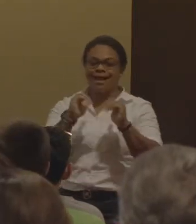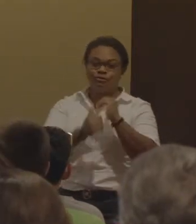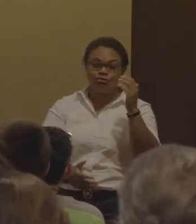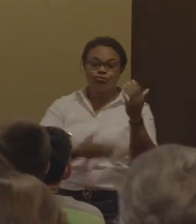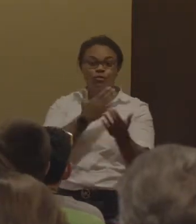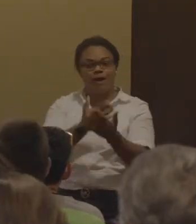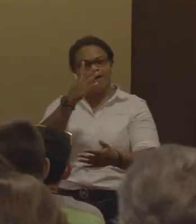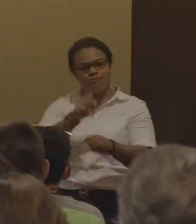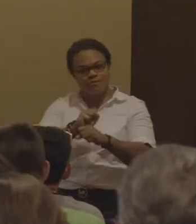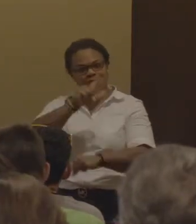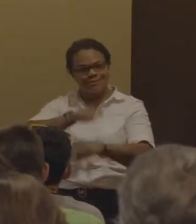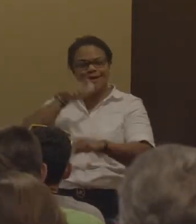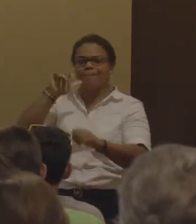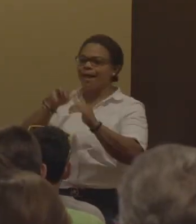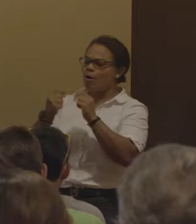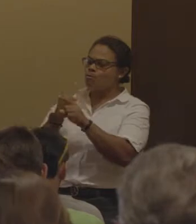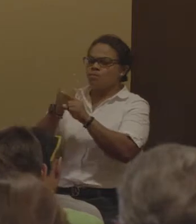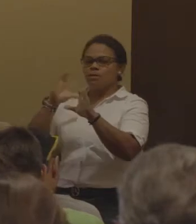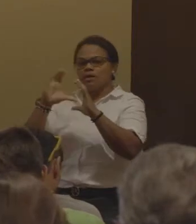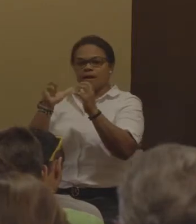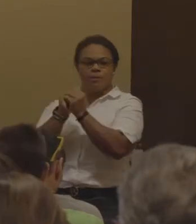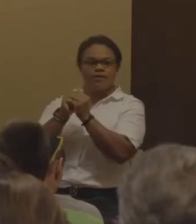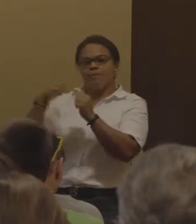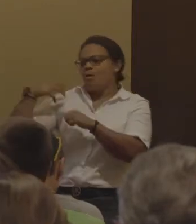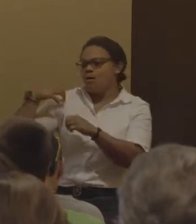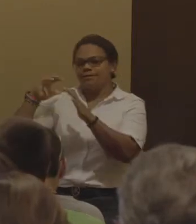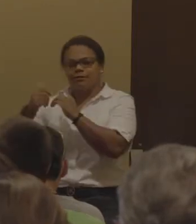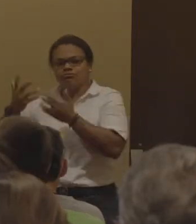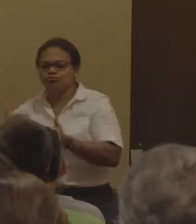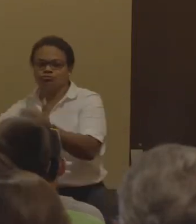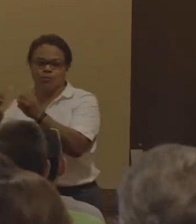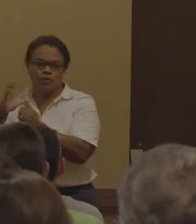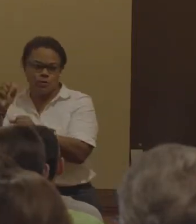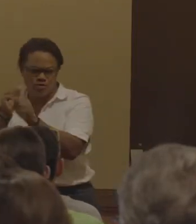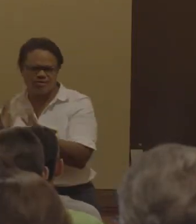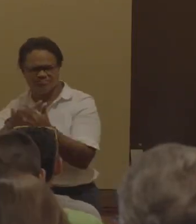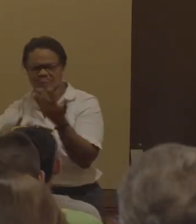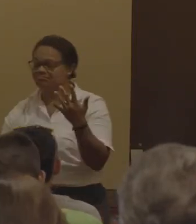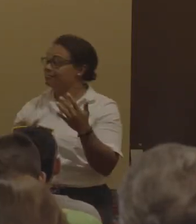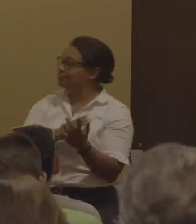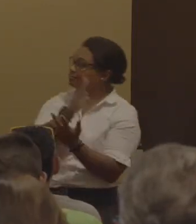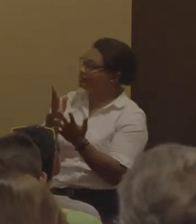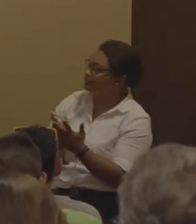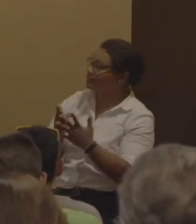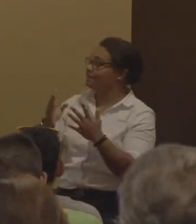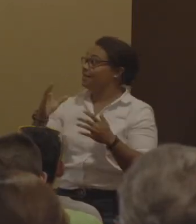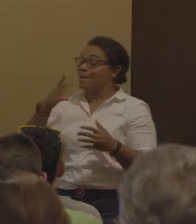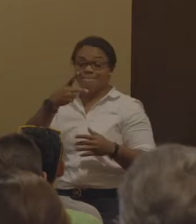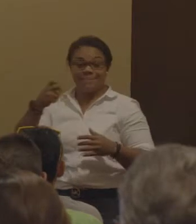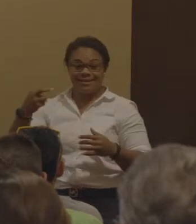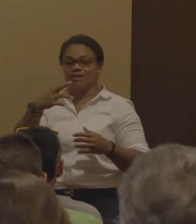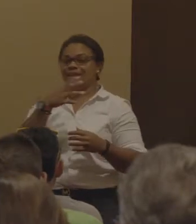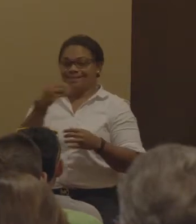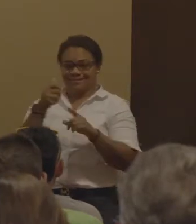supervisor, those kind of things, how to get along with coworkers. The self-advocacy training and peer mentoring. This helps them understand